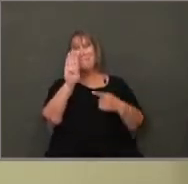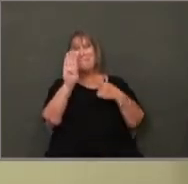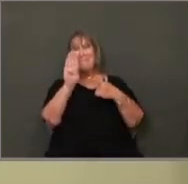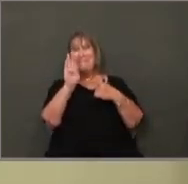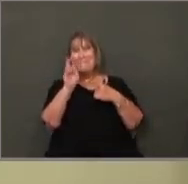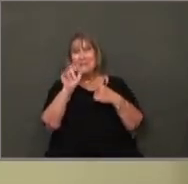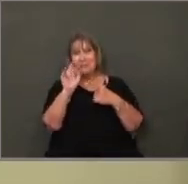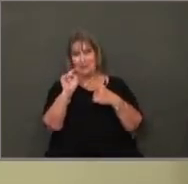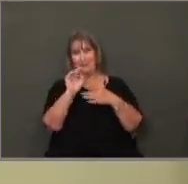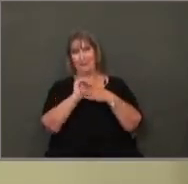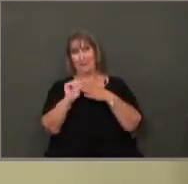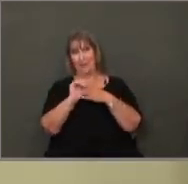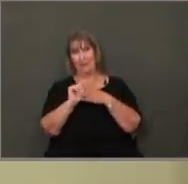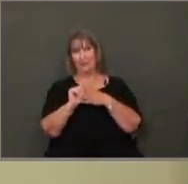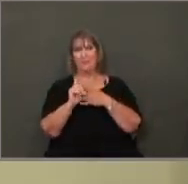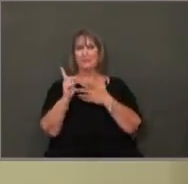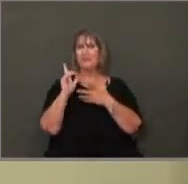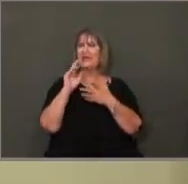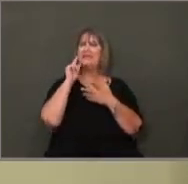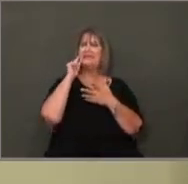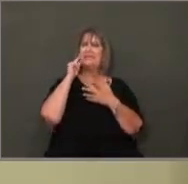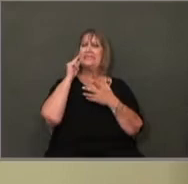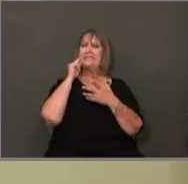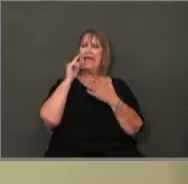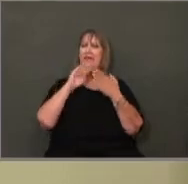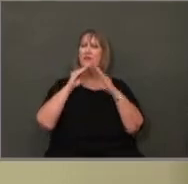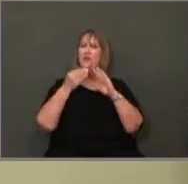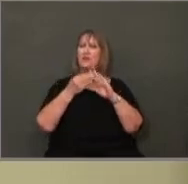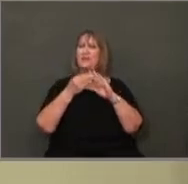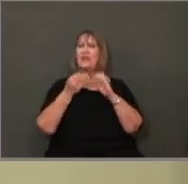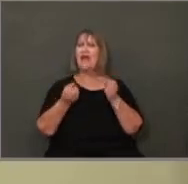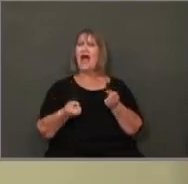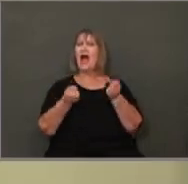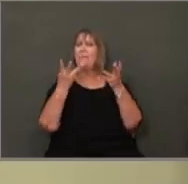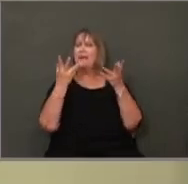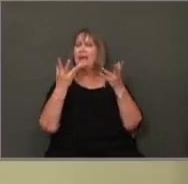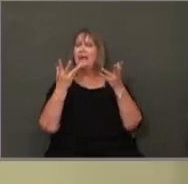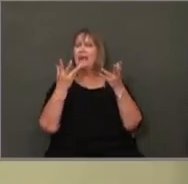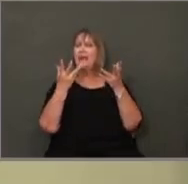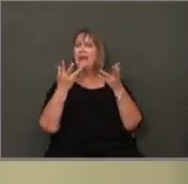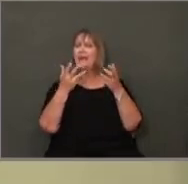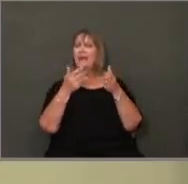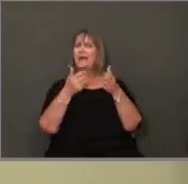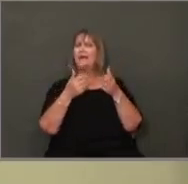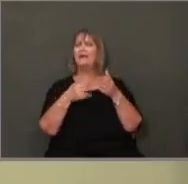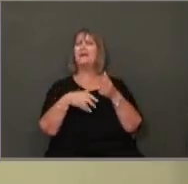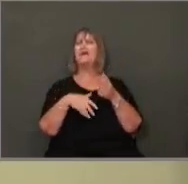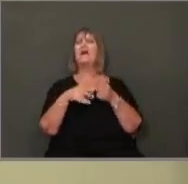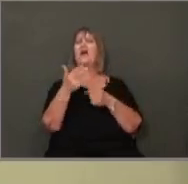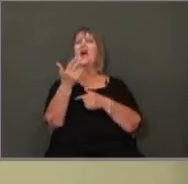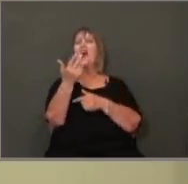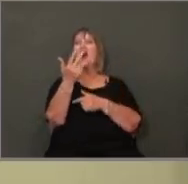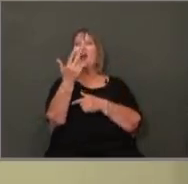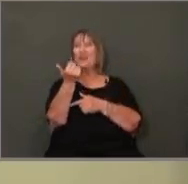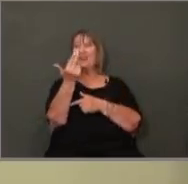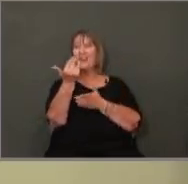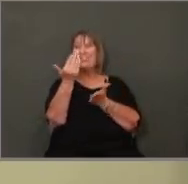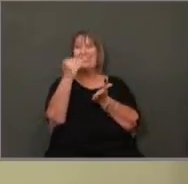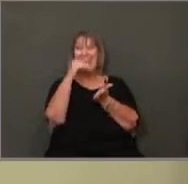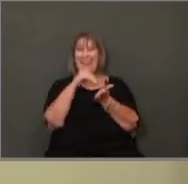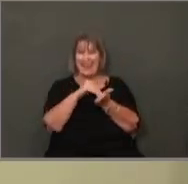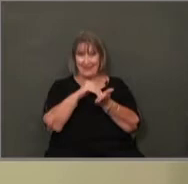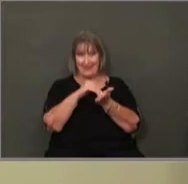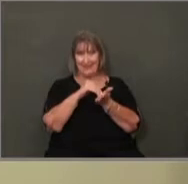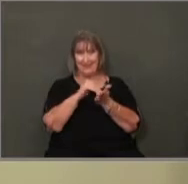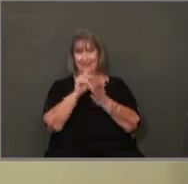right? How many employees answer up to you? Over 13,000 San Antonians are